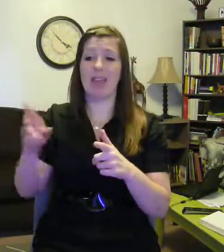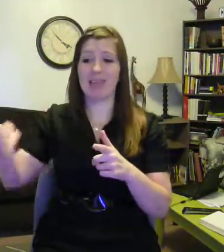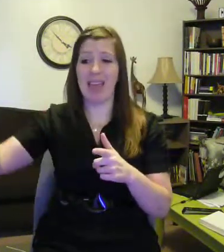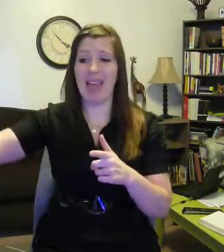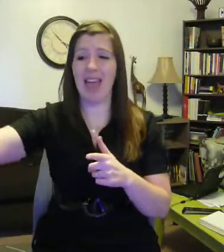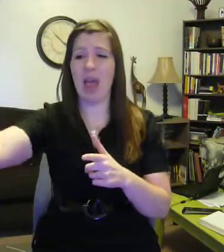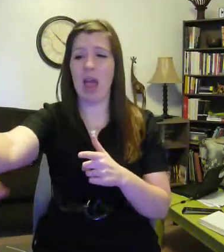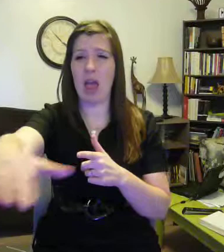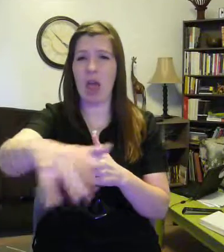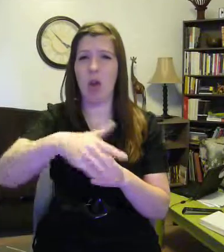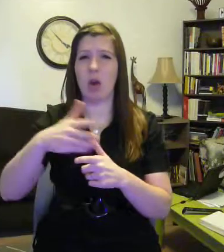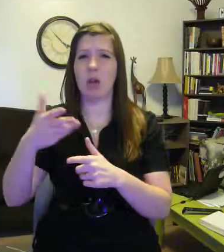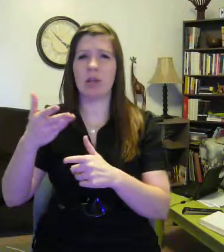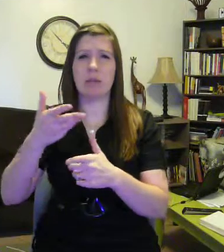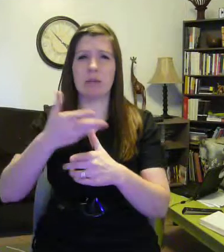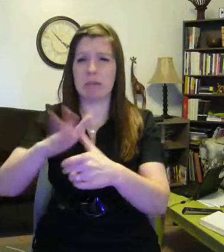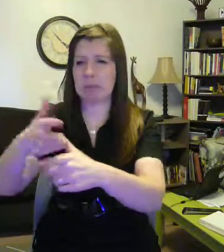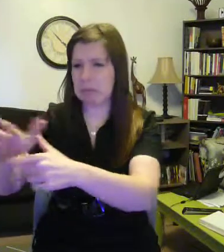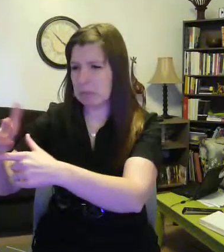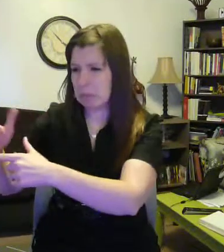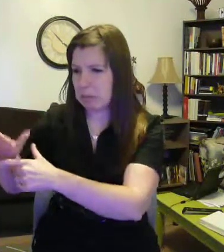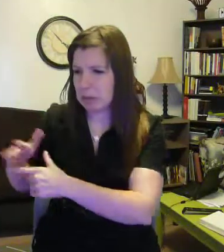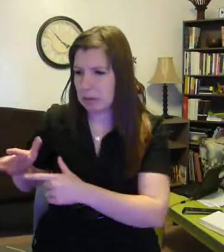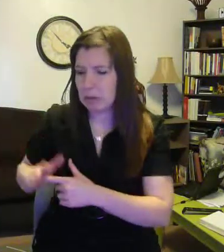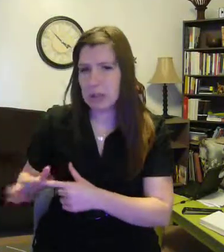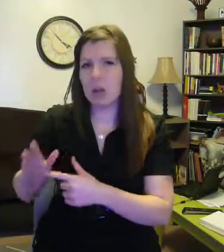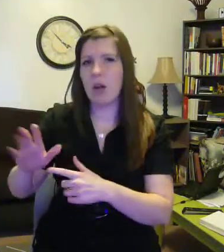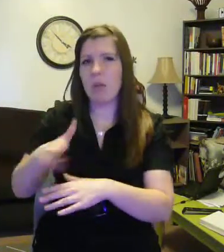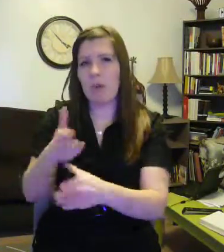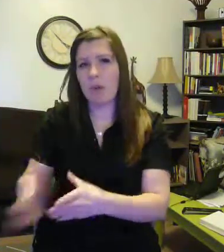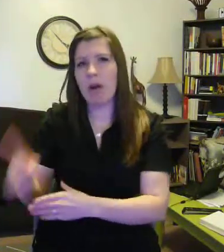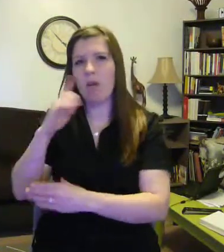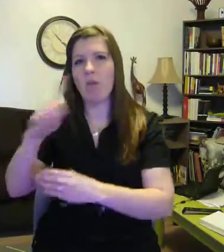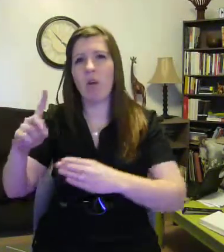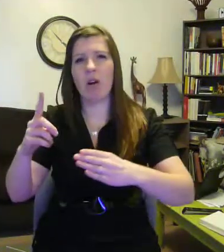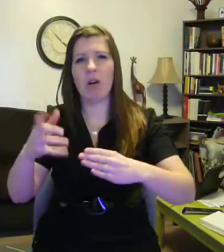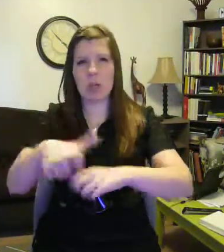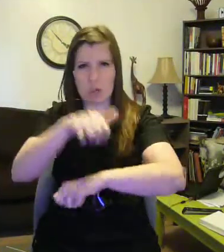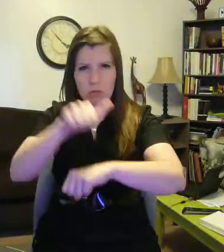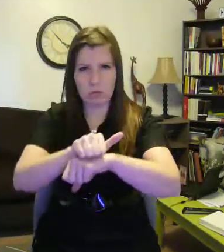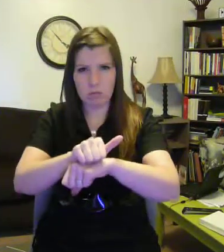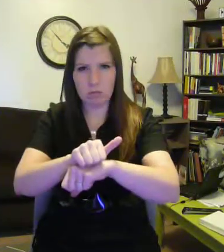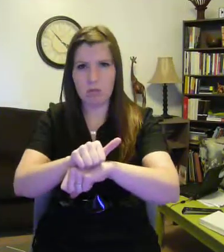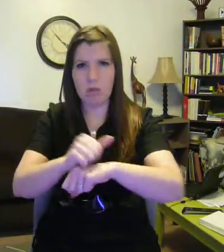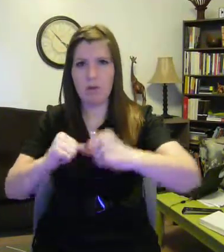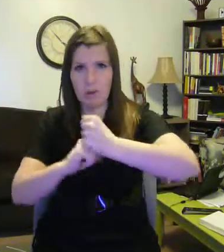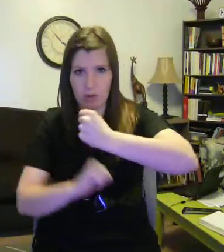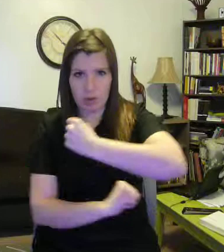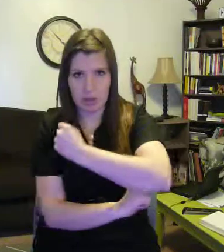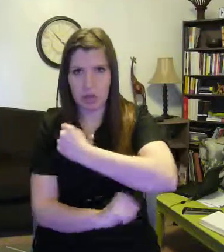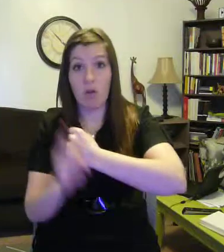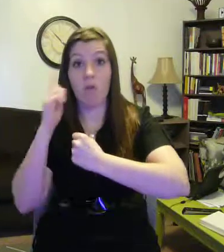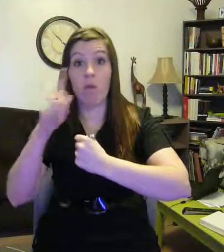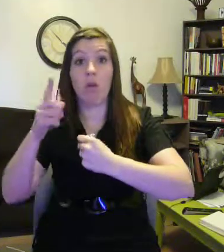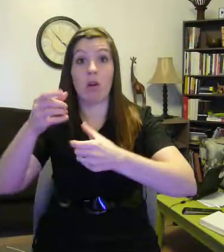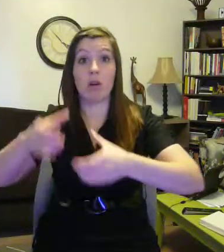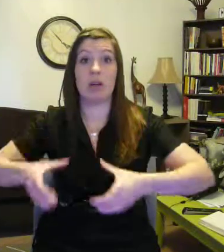and preparing it for the concrete foundation for the tower. And this this can be a very tedious process